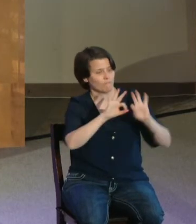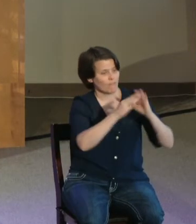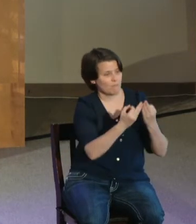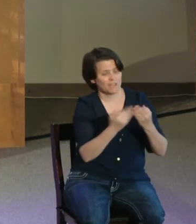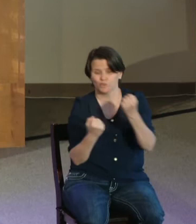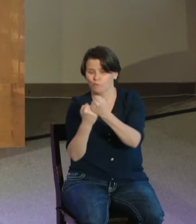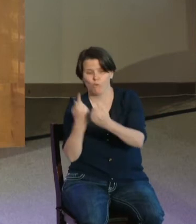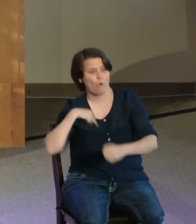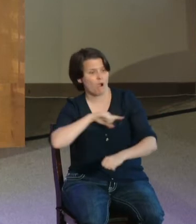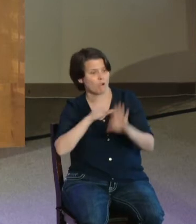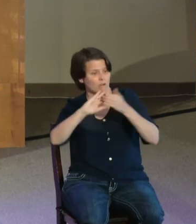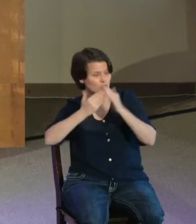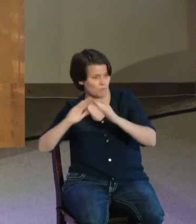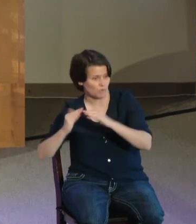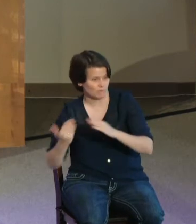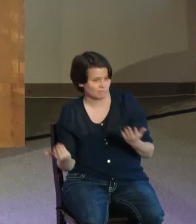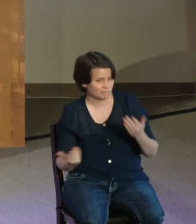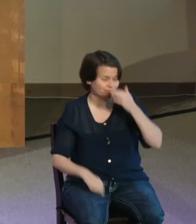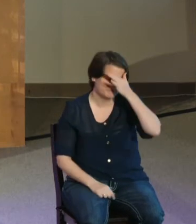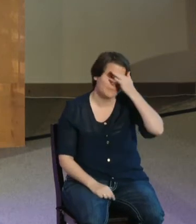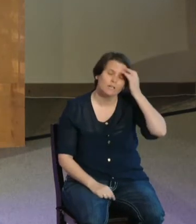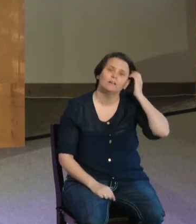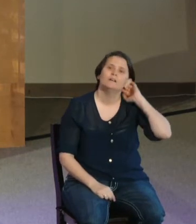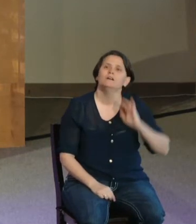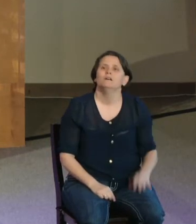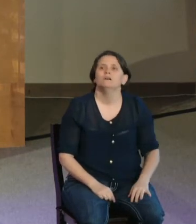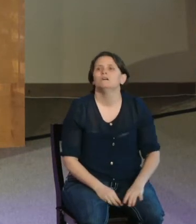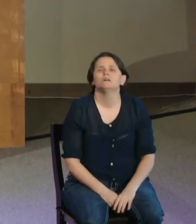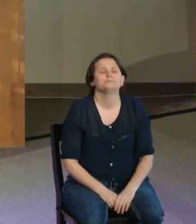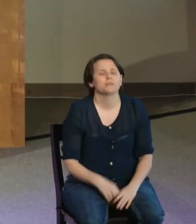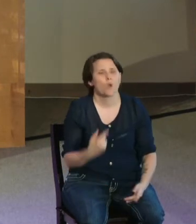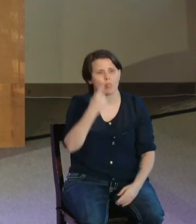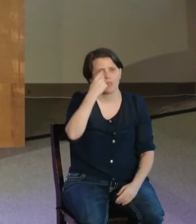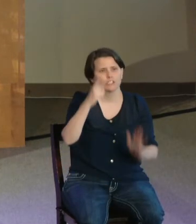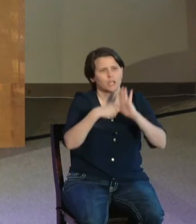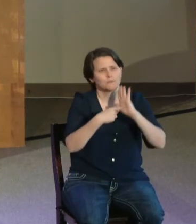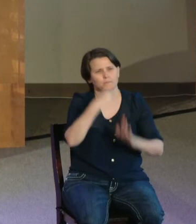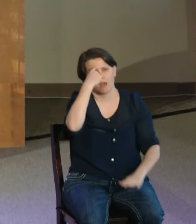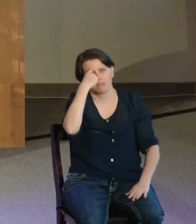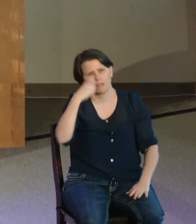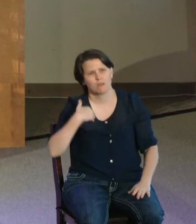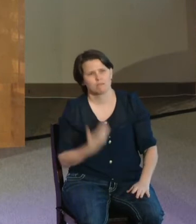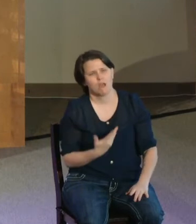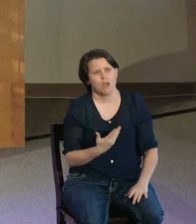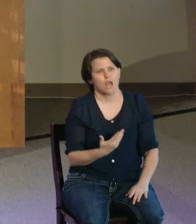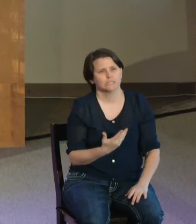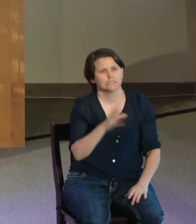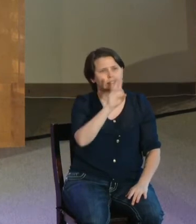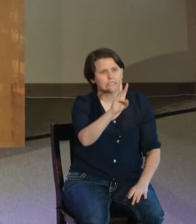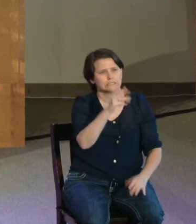You know, sometimes I think the word change is a dirty letter, 6-letter word. Change, that 6-letter dirty